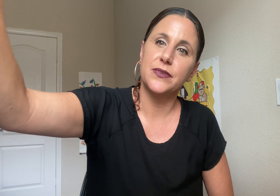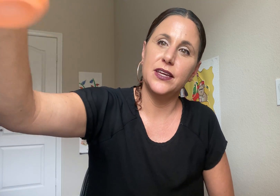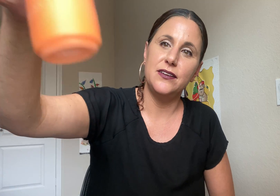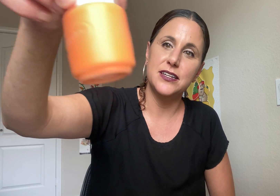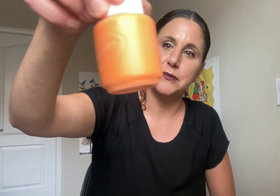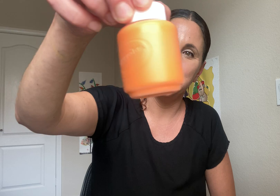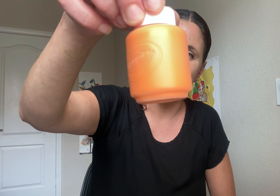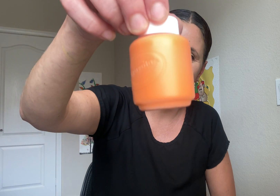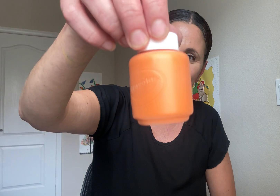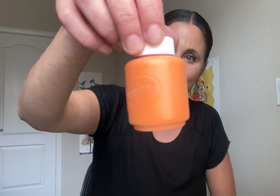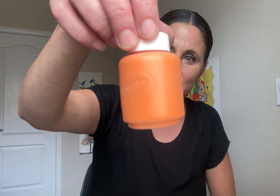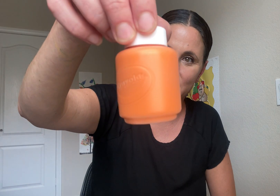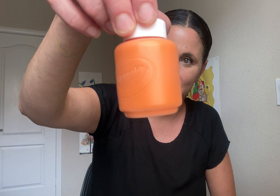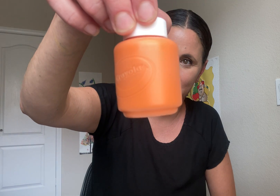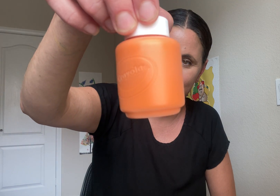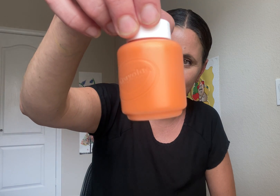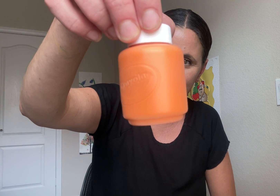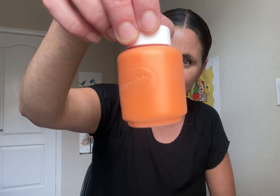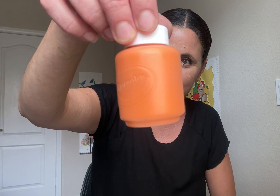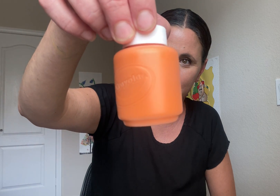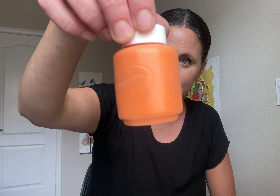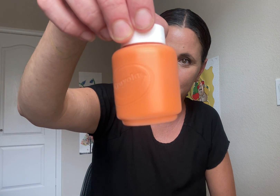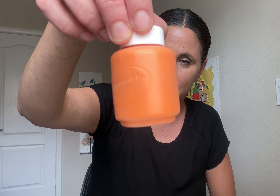Can you tell me what this color is?